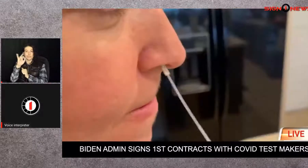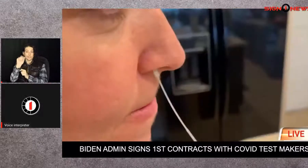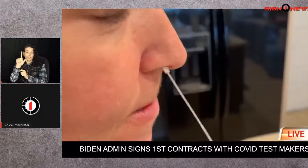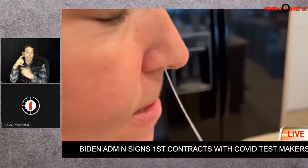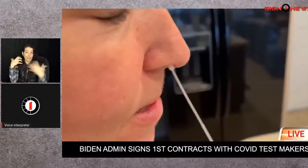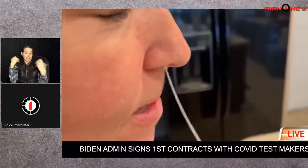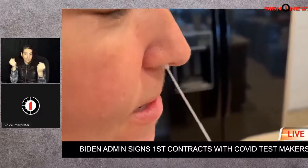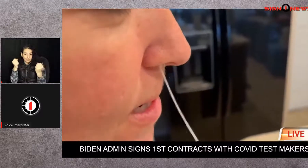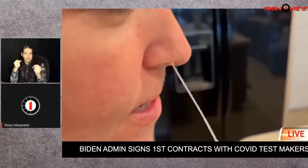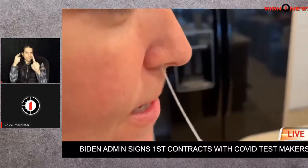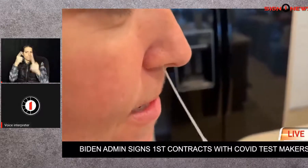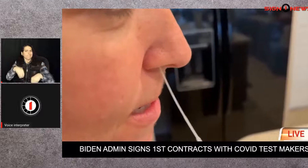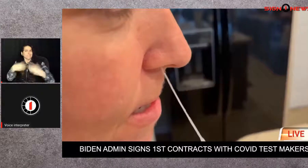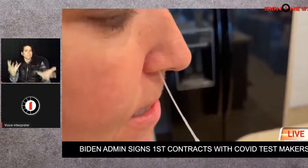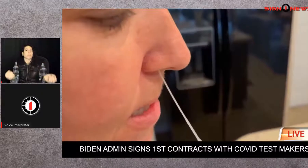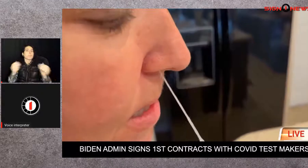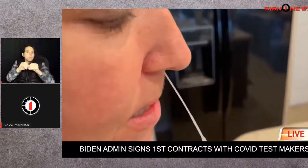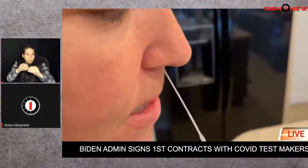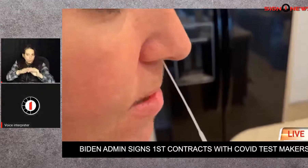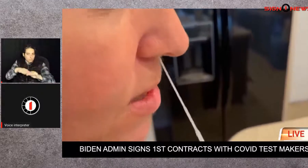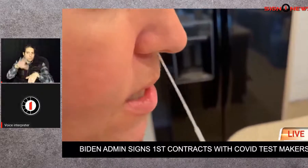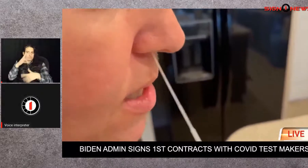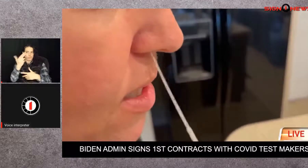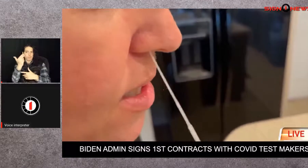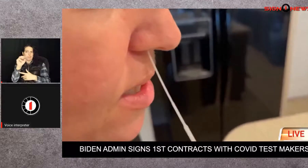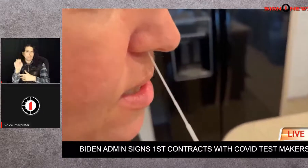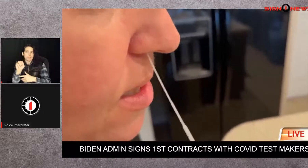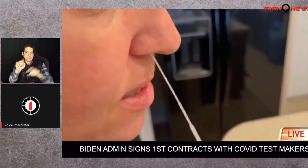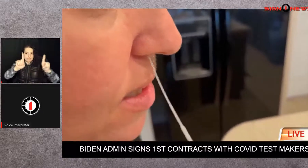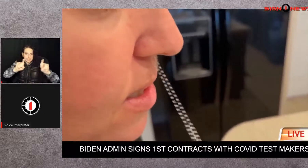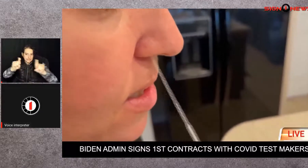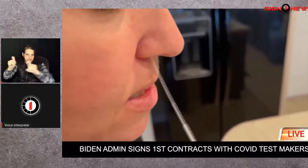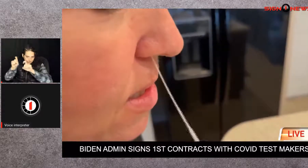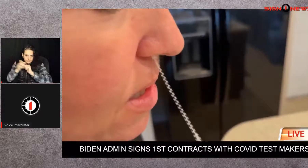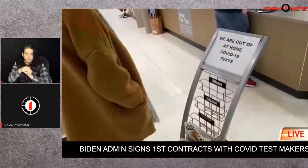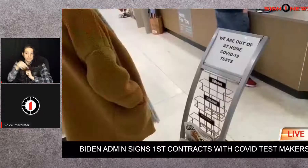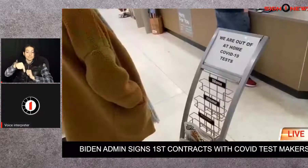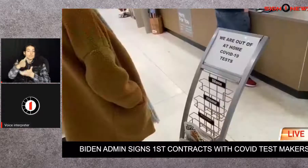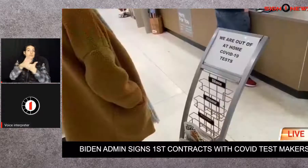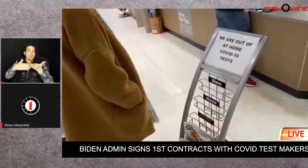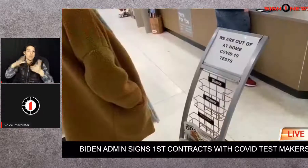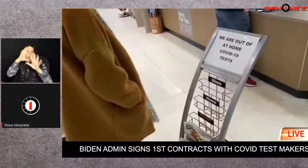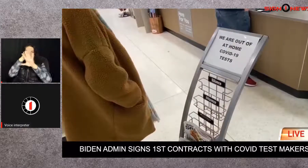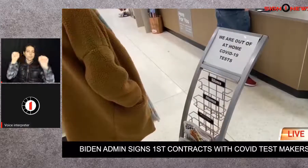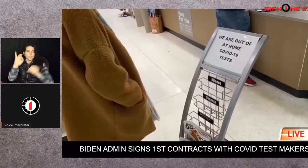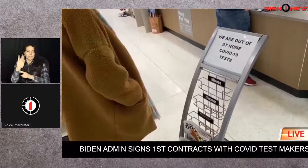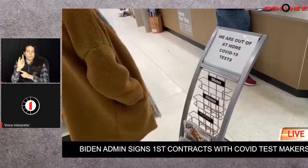a contract with Revival Health to provide more than 13 million tests.